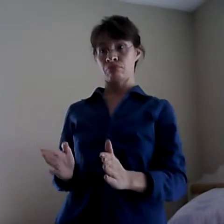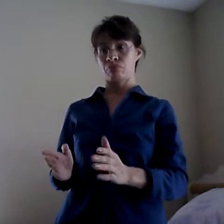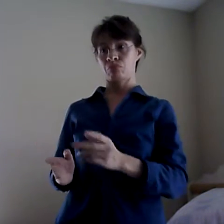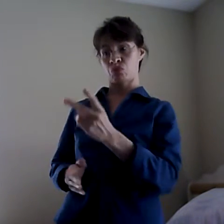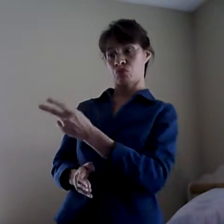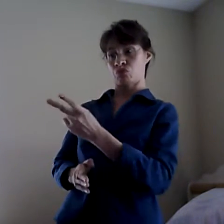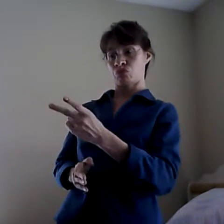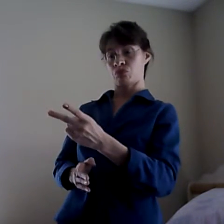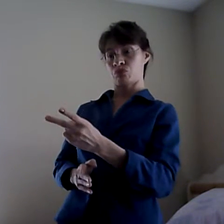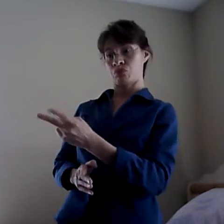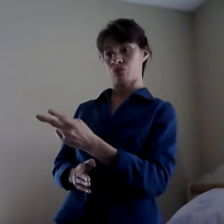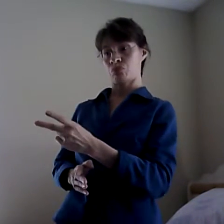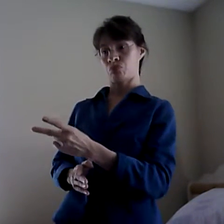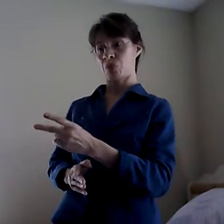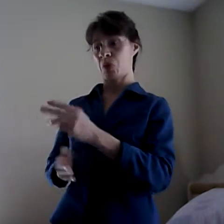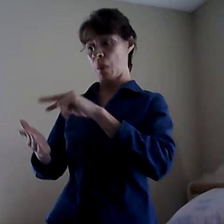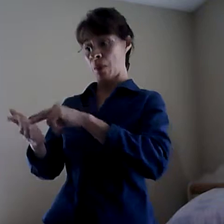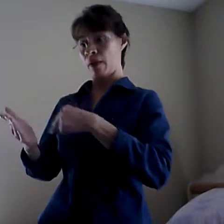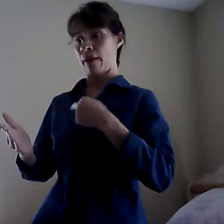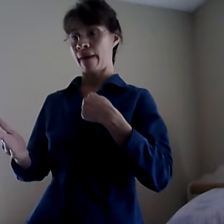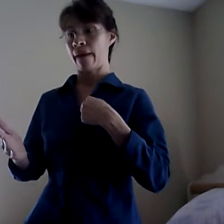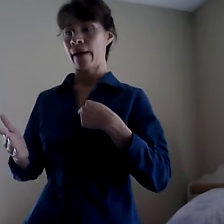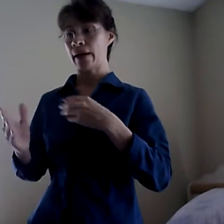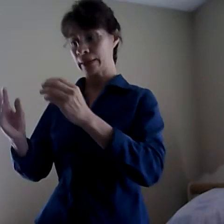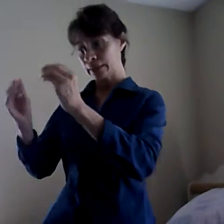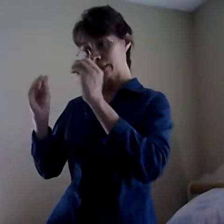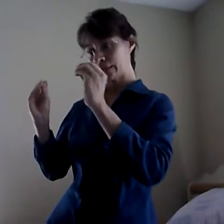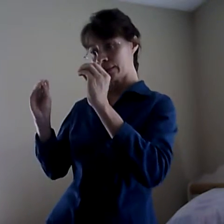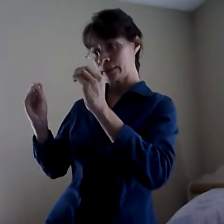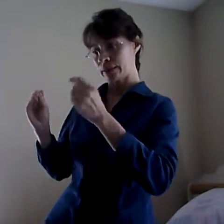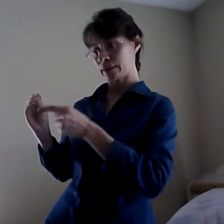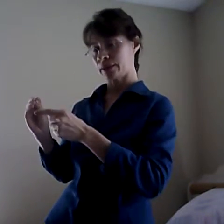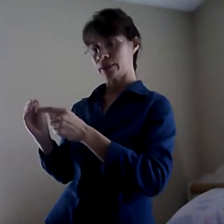her how to text, but we can work that out.